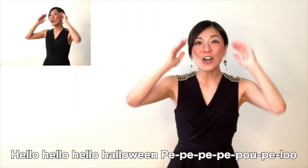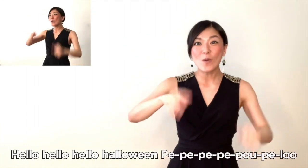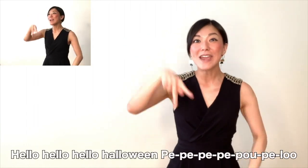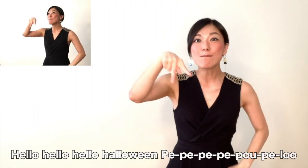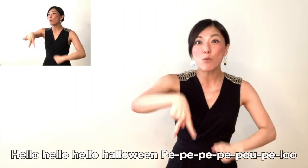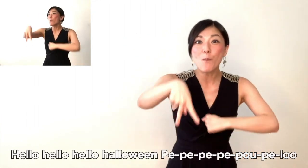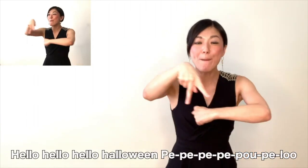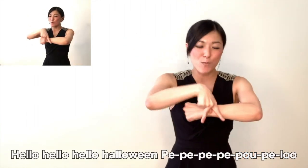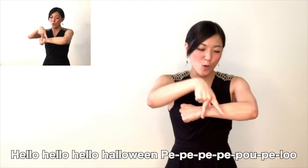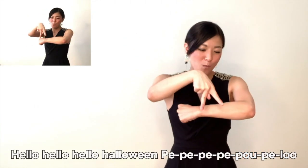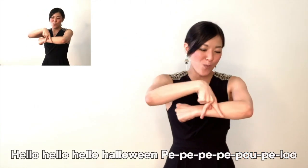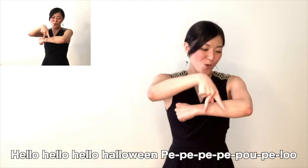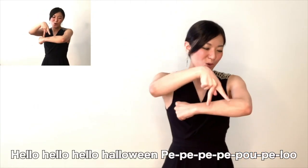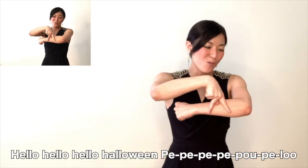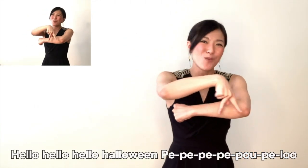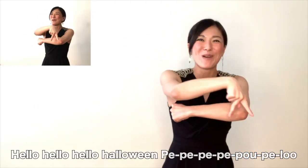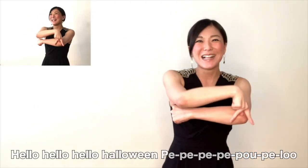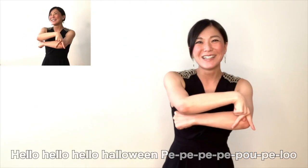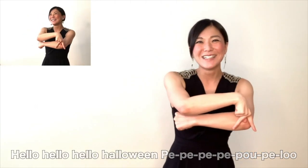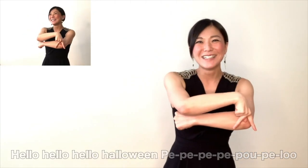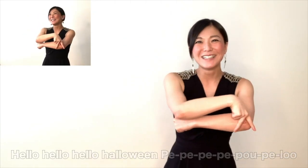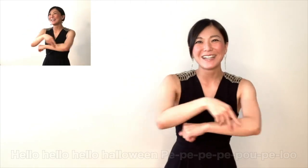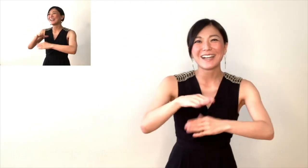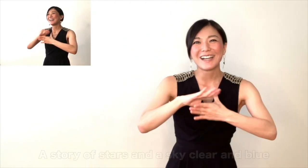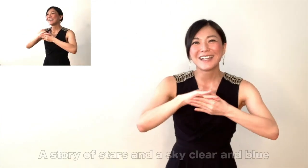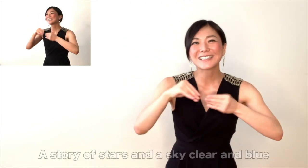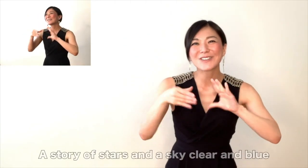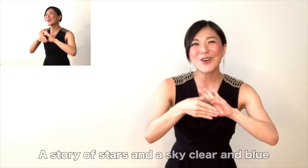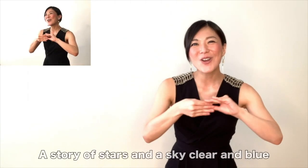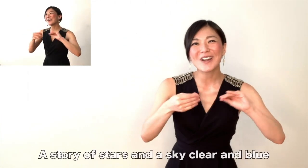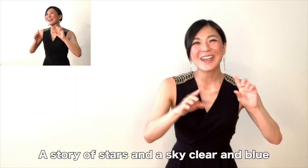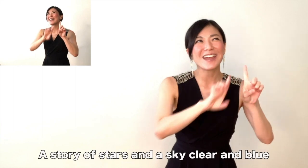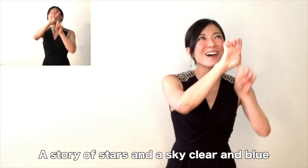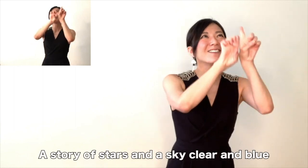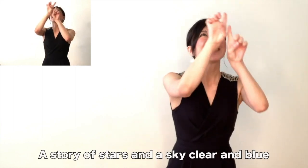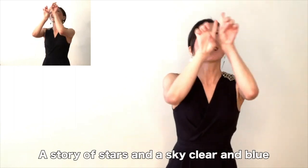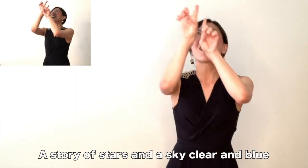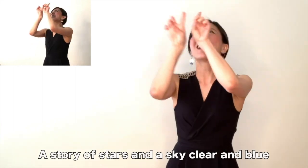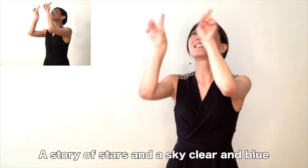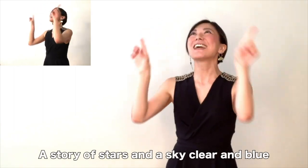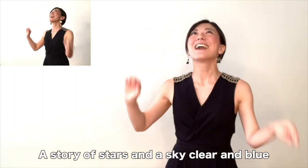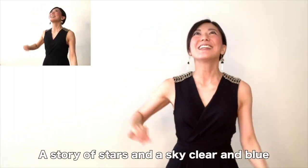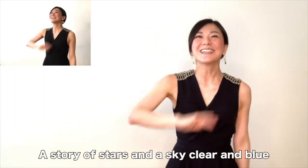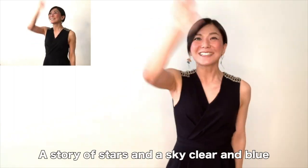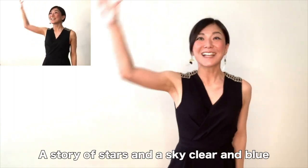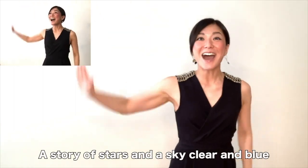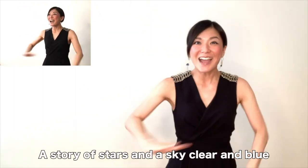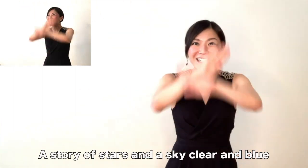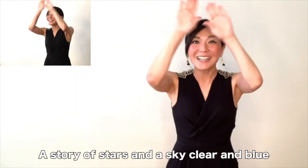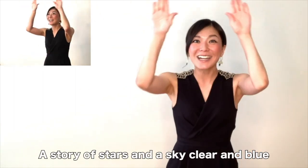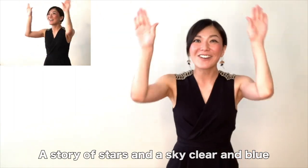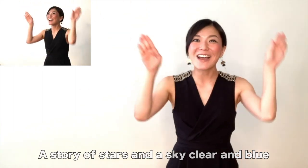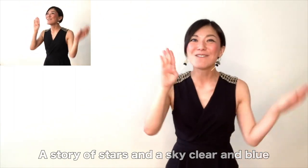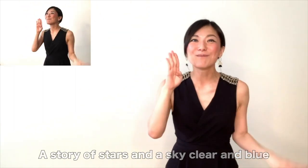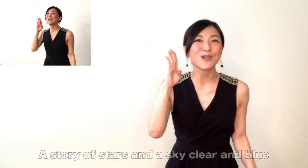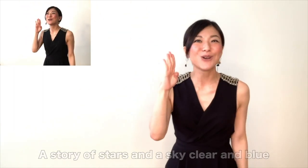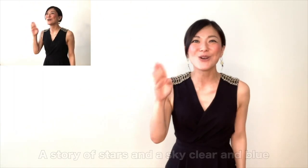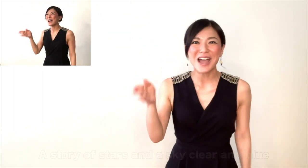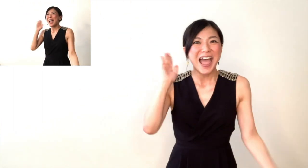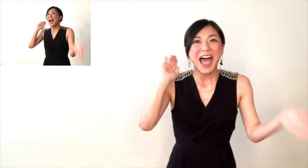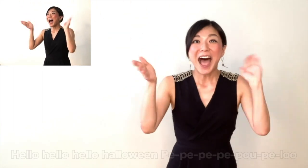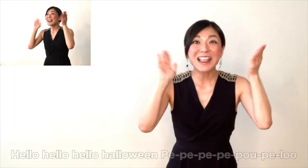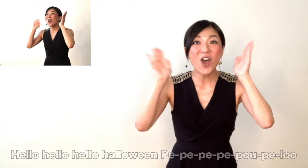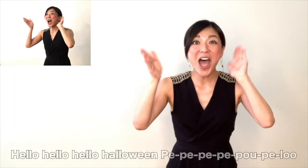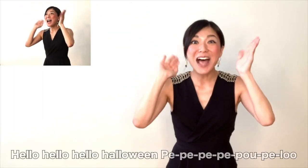hallow, halloween Pup-pup-pup-pup-palu A story of stars and all sky clear and